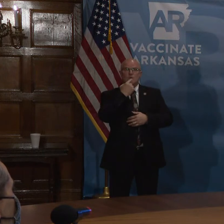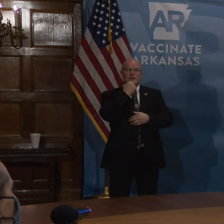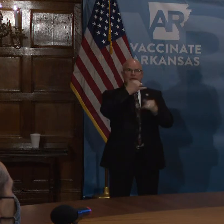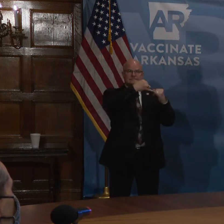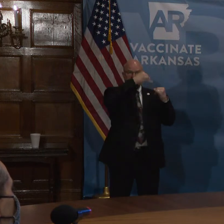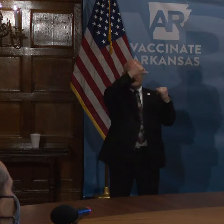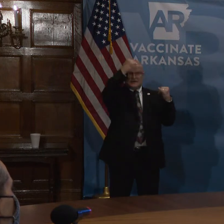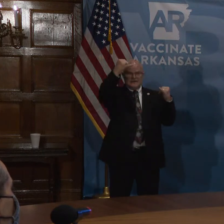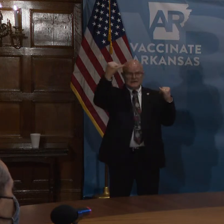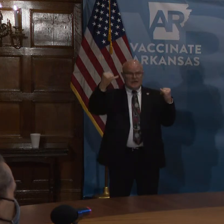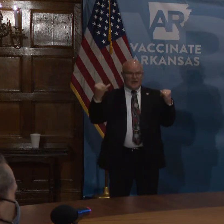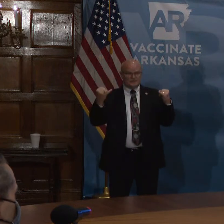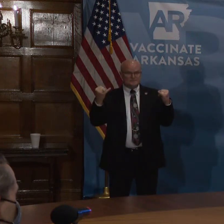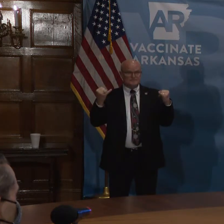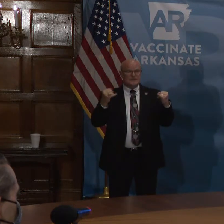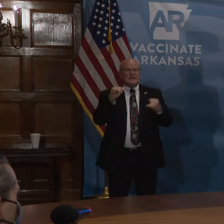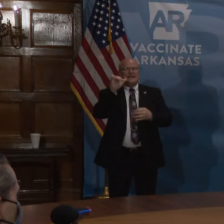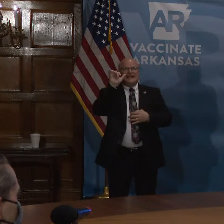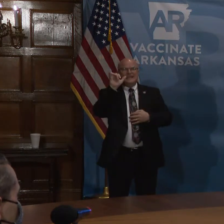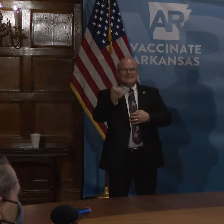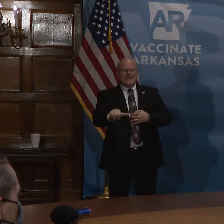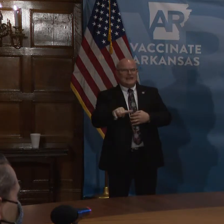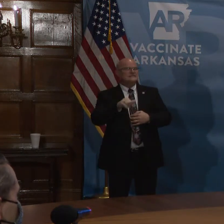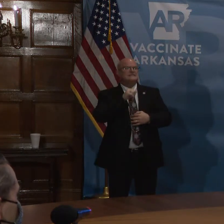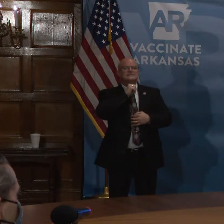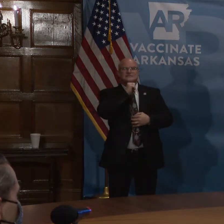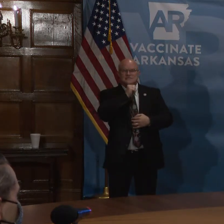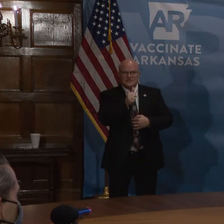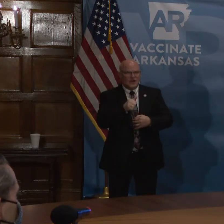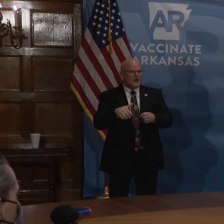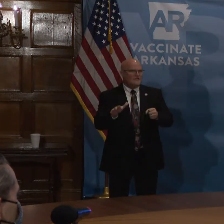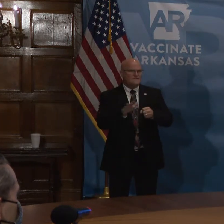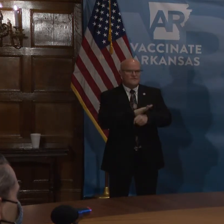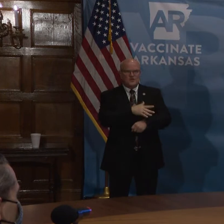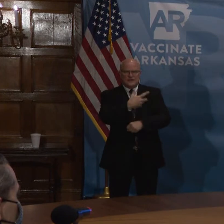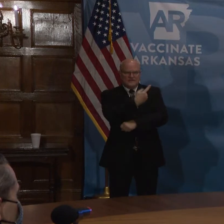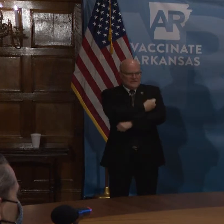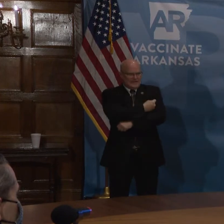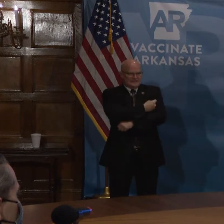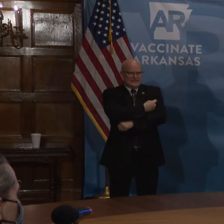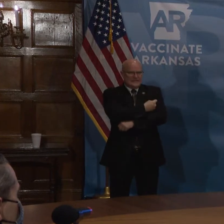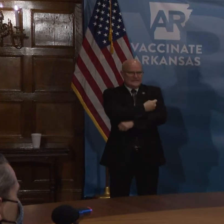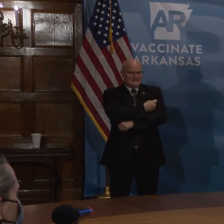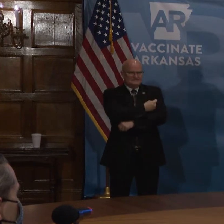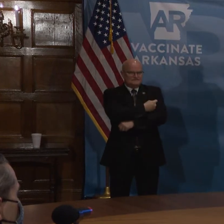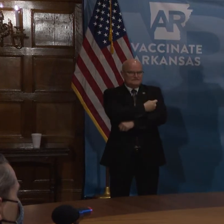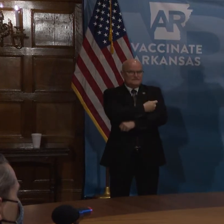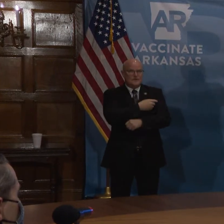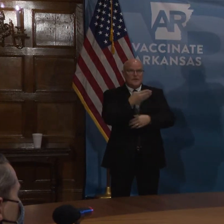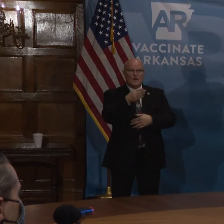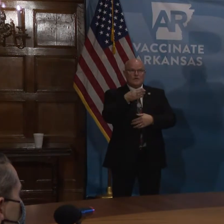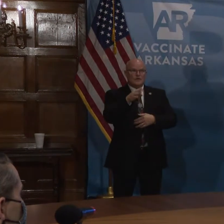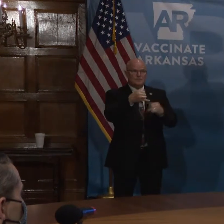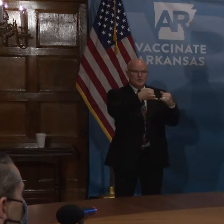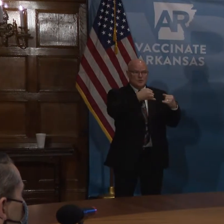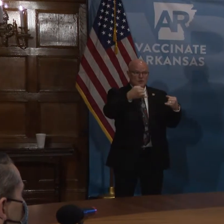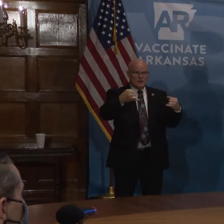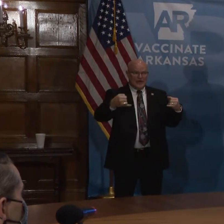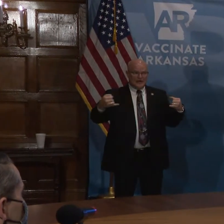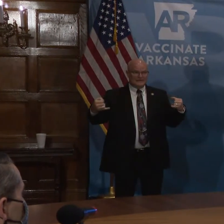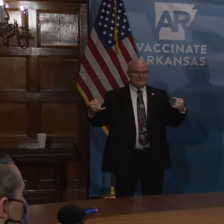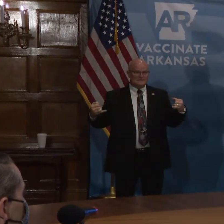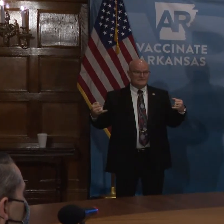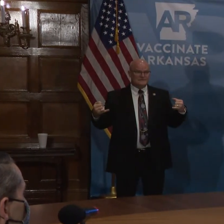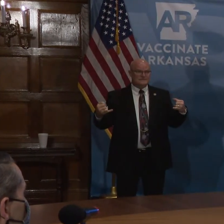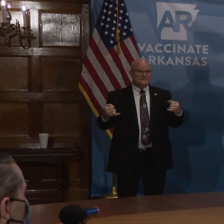top are those that are not fully vaccinated. The blue line, the middle